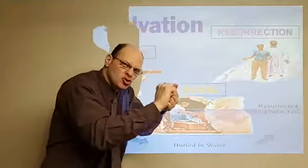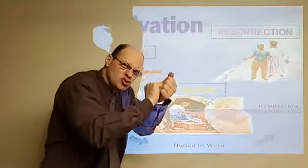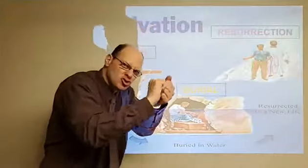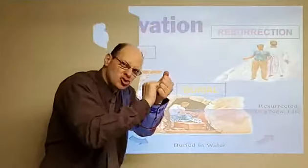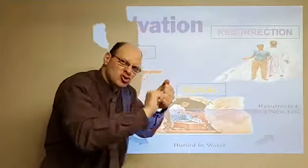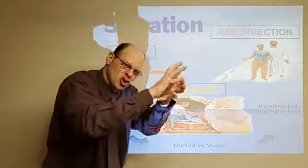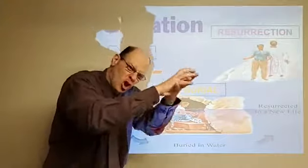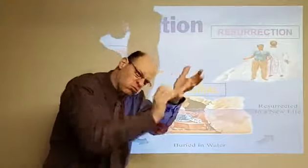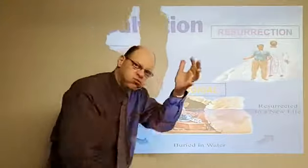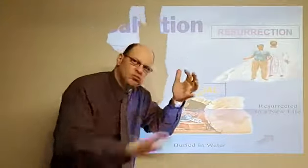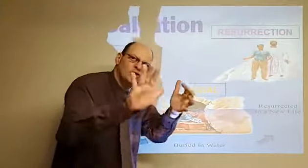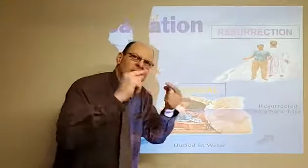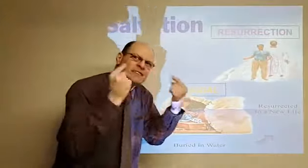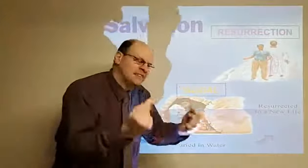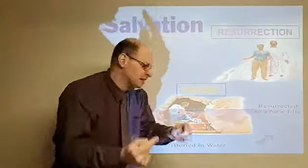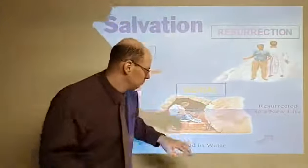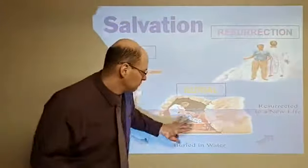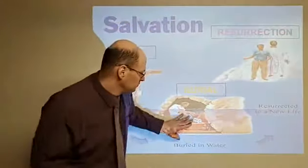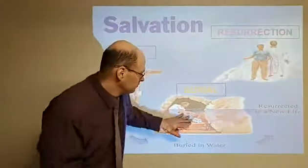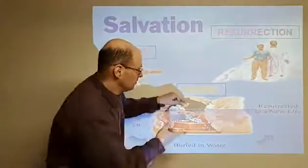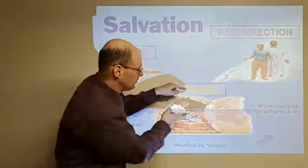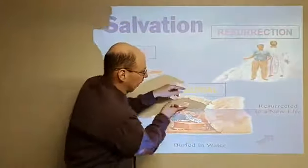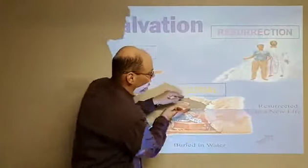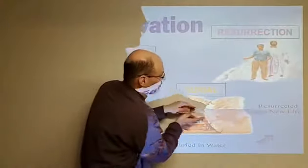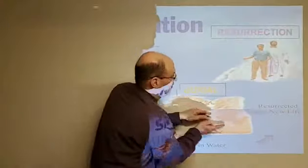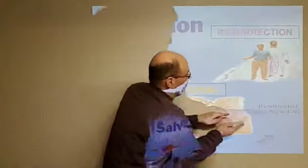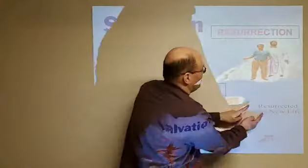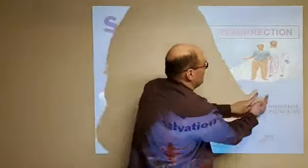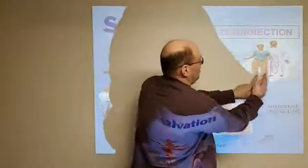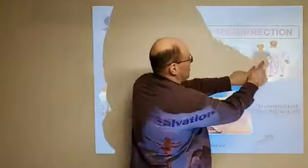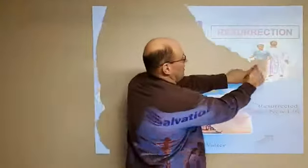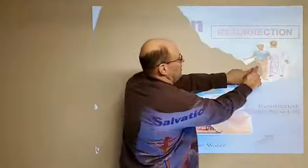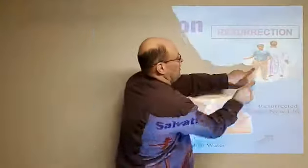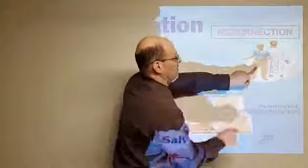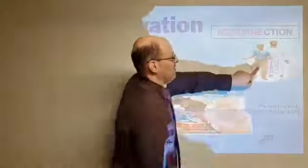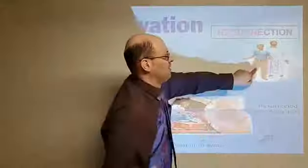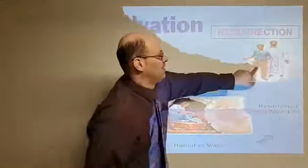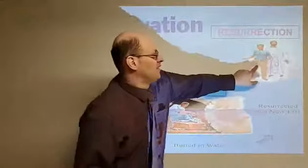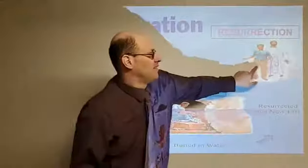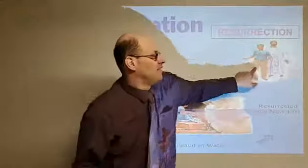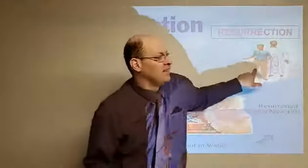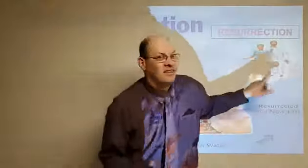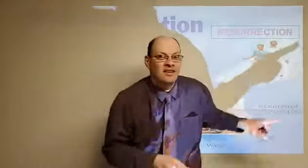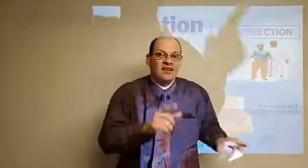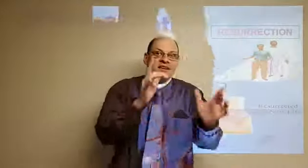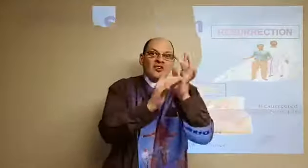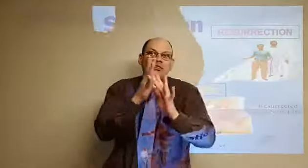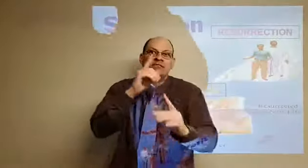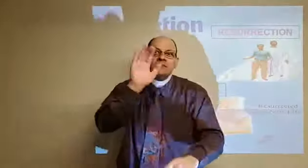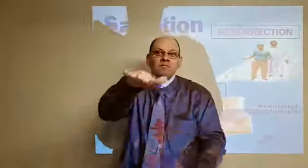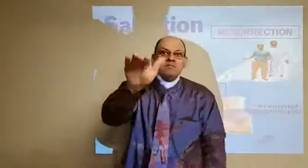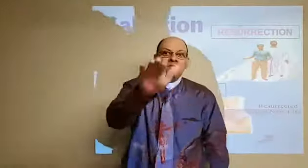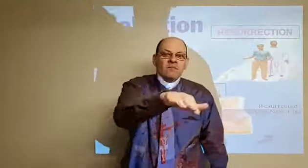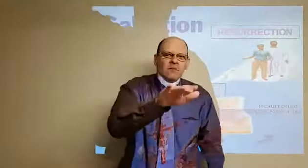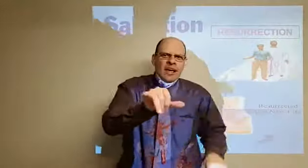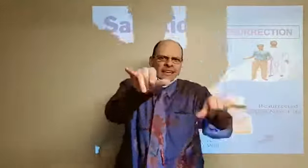it's a washing away of the sin you continue through that door and you find